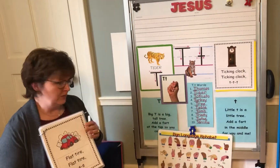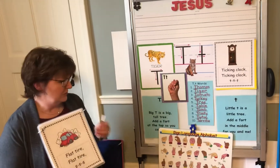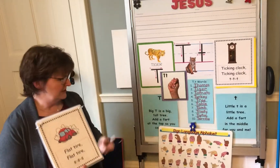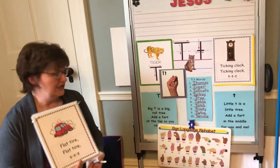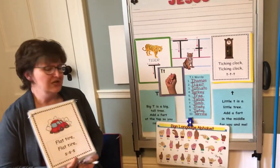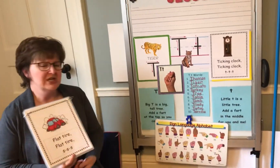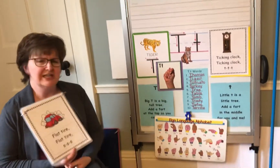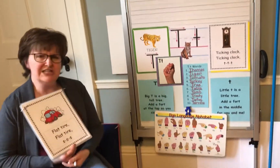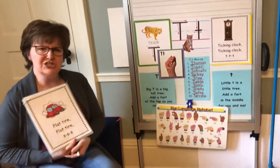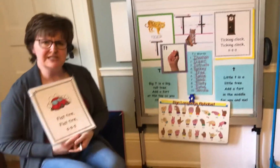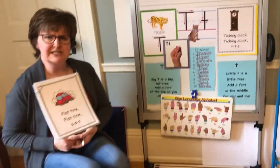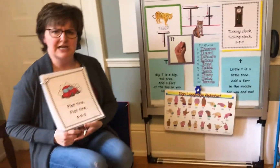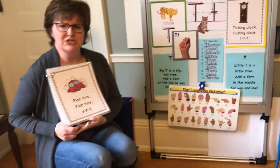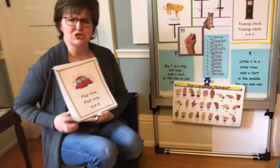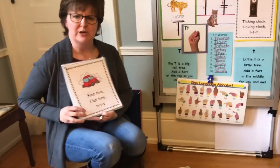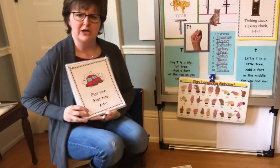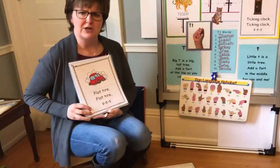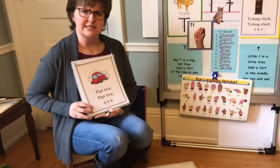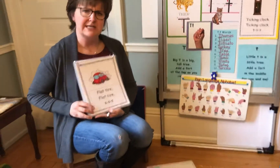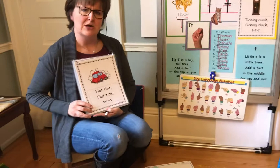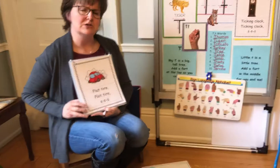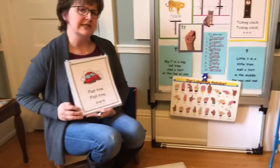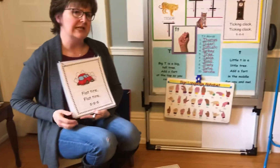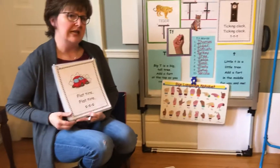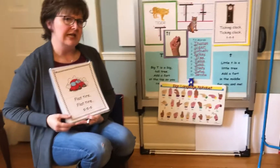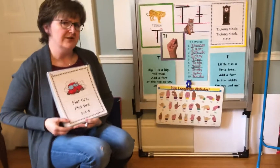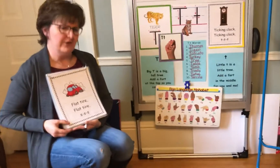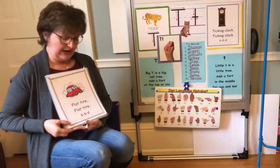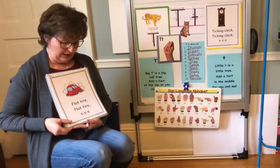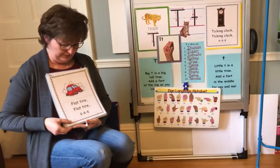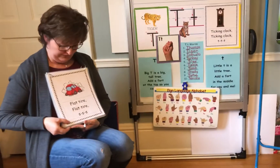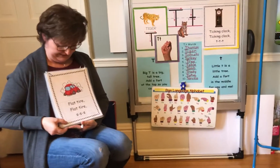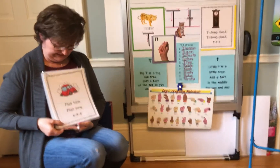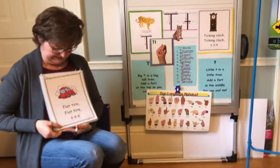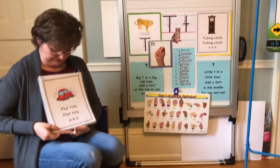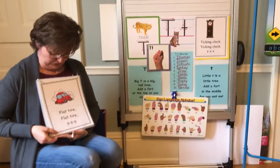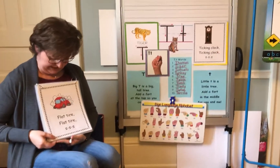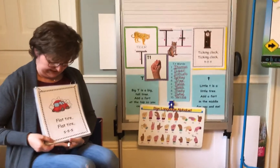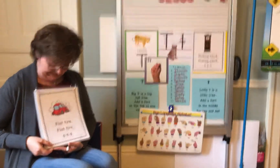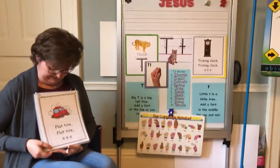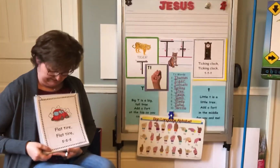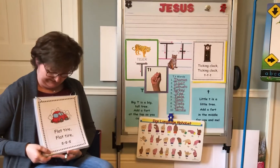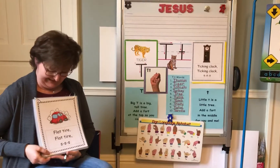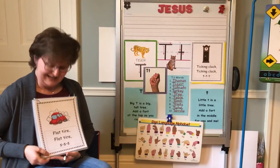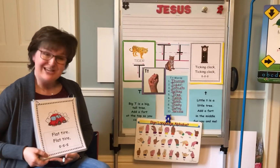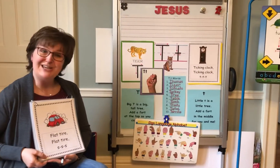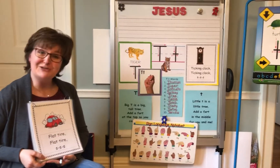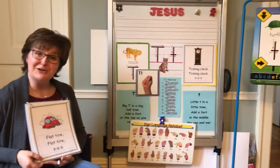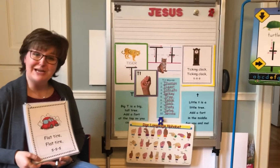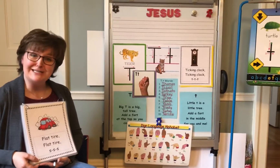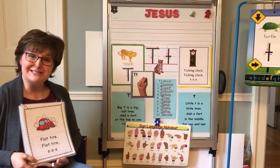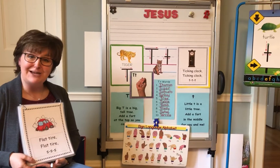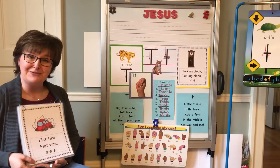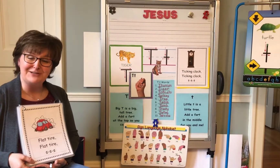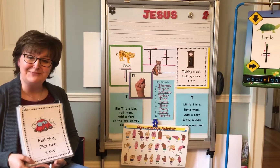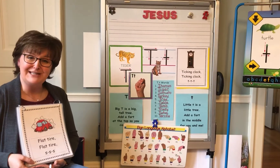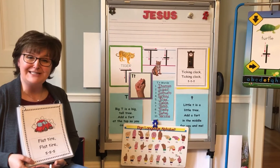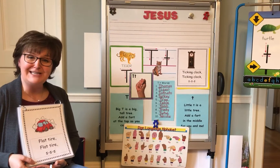sounds. Let's just concentrate on the sounds at the end of our alphabet, okay? Here's our S sound. Let's say our